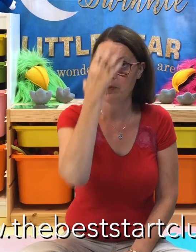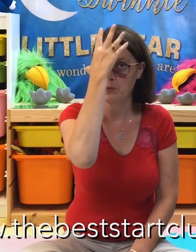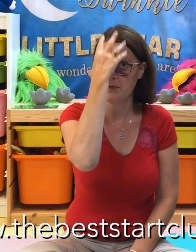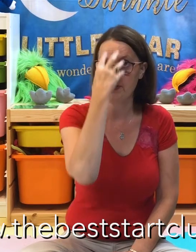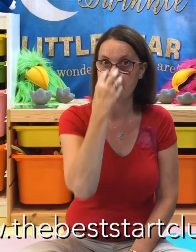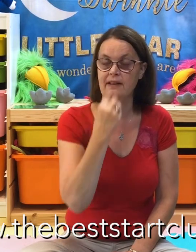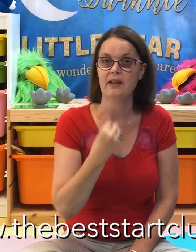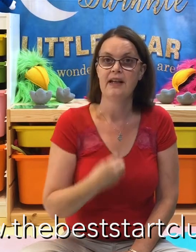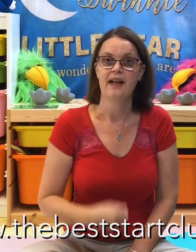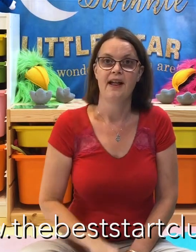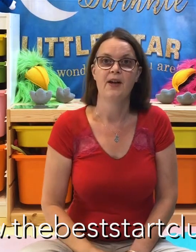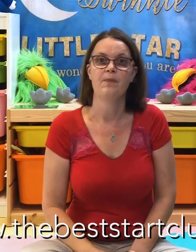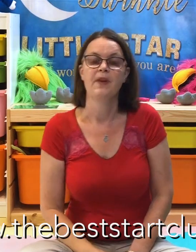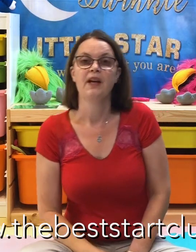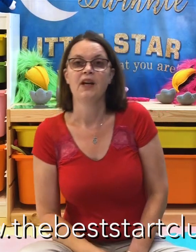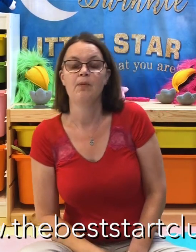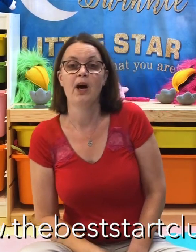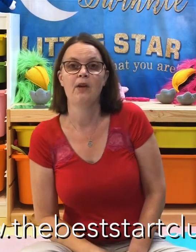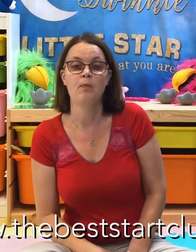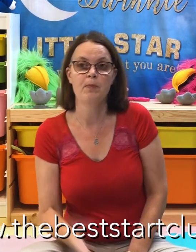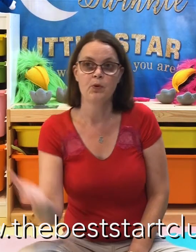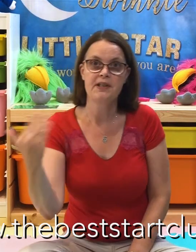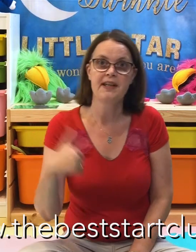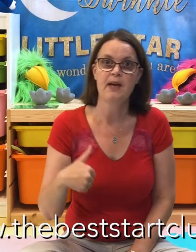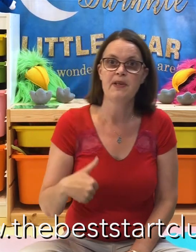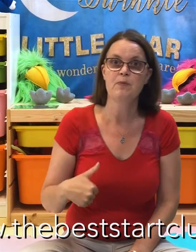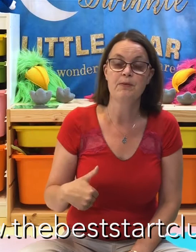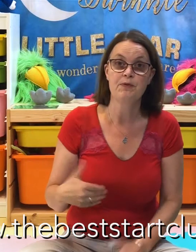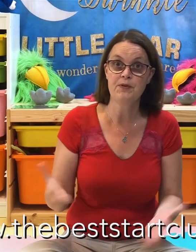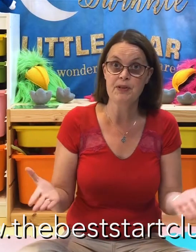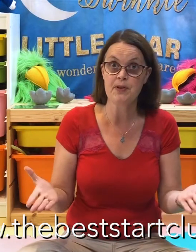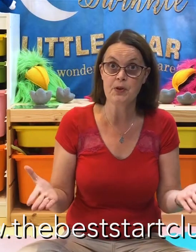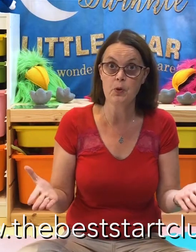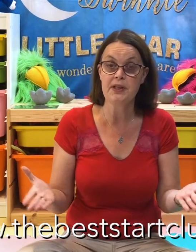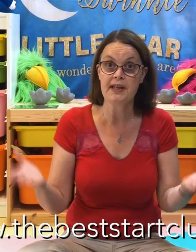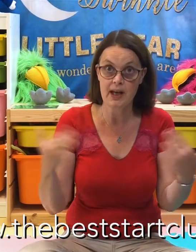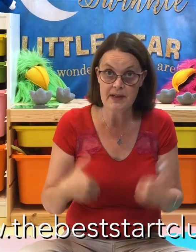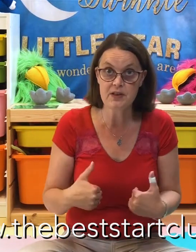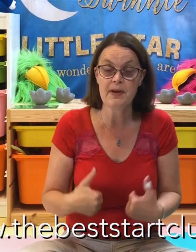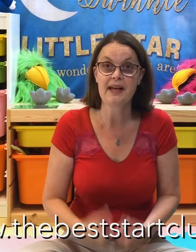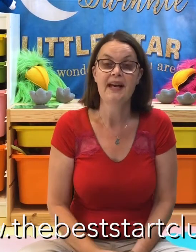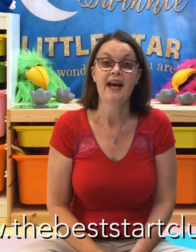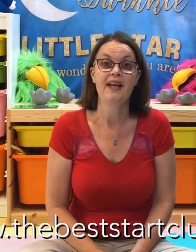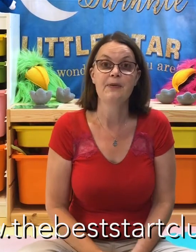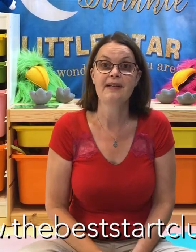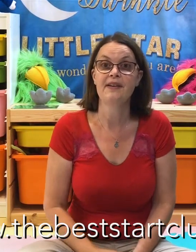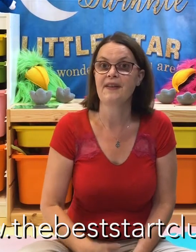was very little, I remember one day he came into me. He was 15 months old. He came into me and he went like this.